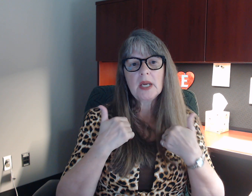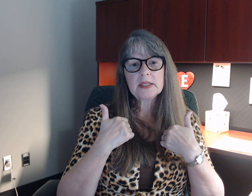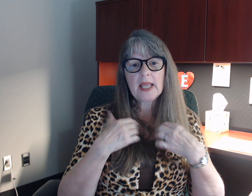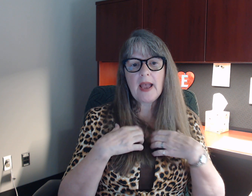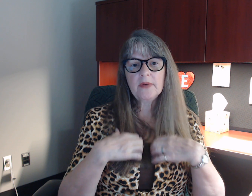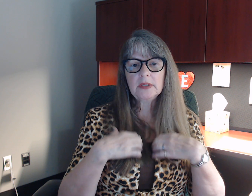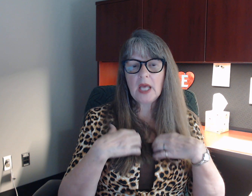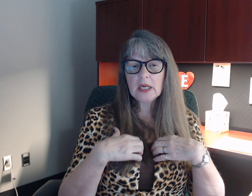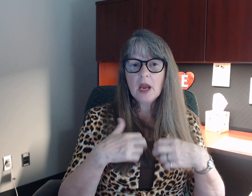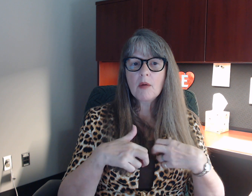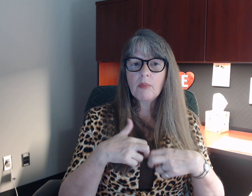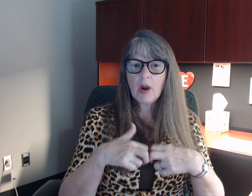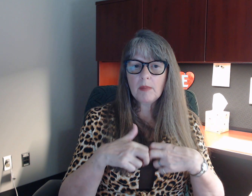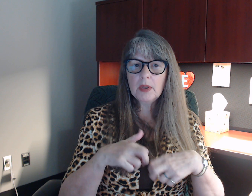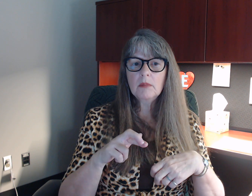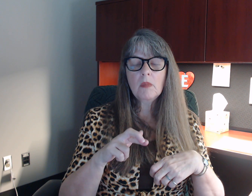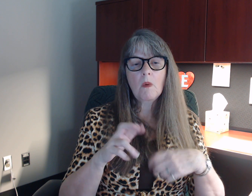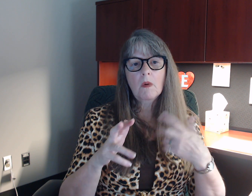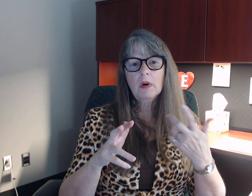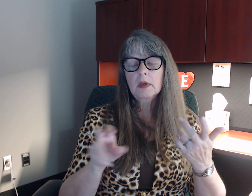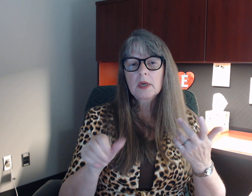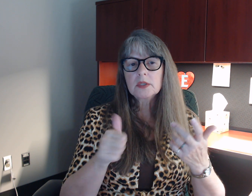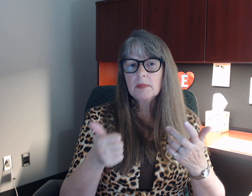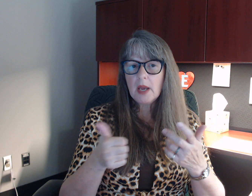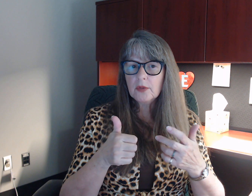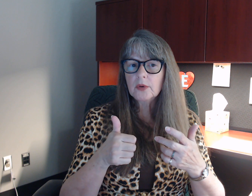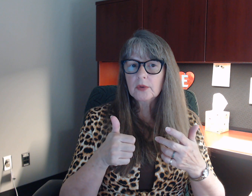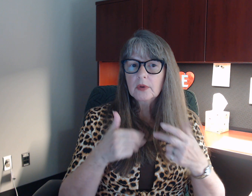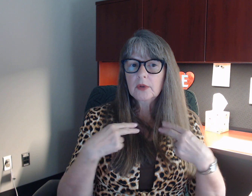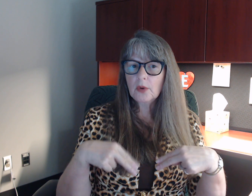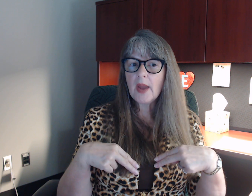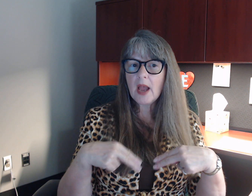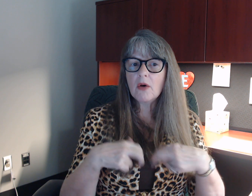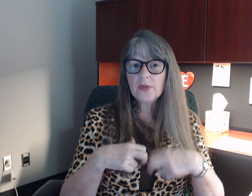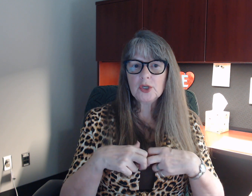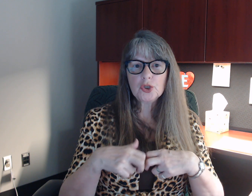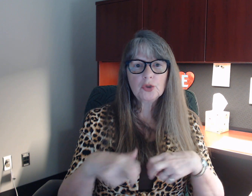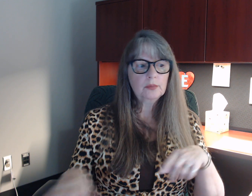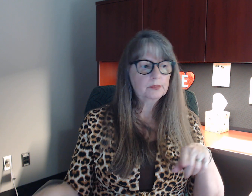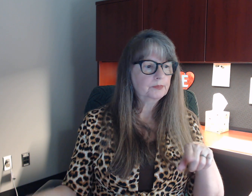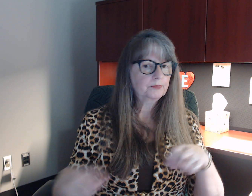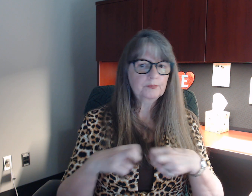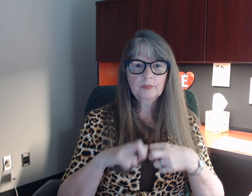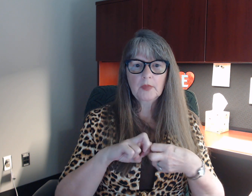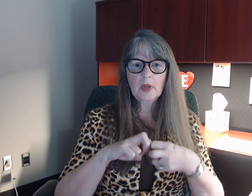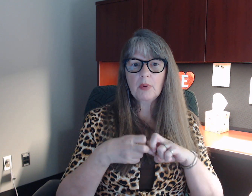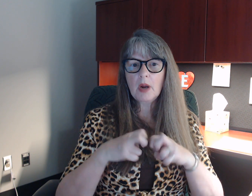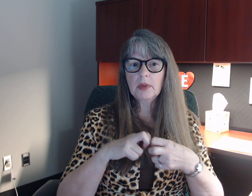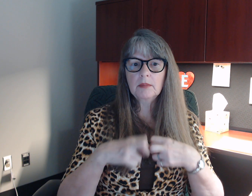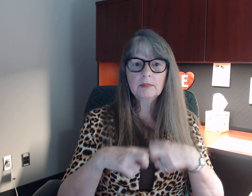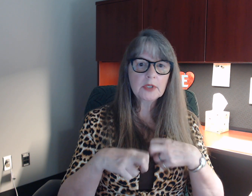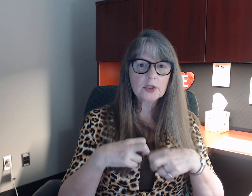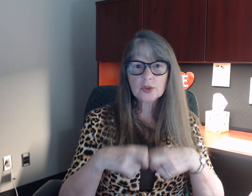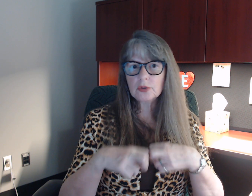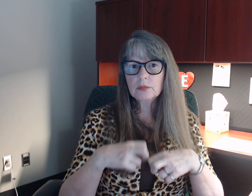they have a lung problem or some other, health issue. Problem, issue,